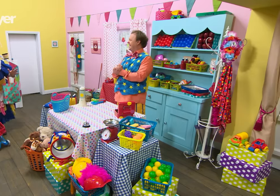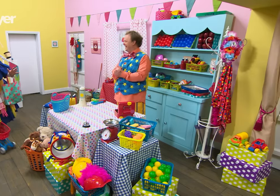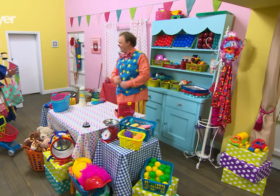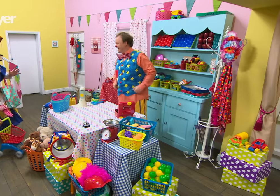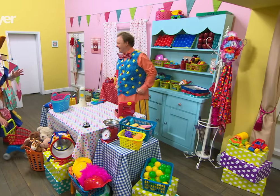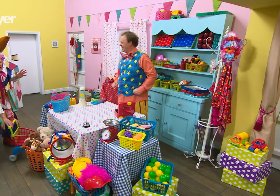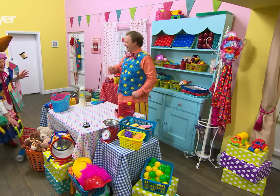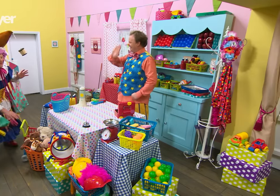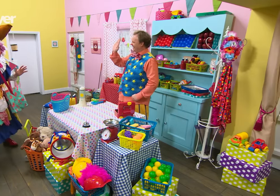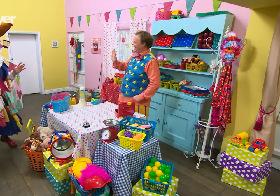Hello! Hello, Aunt Polly. Hello!